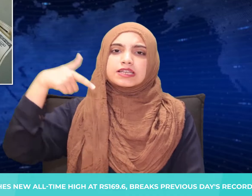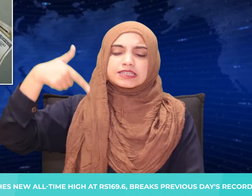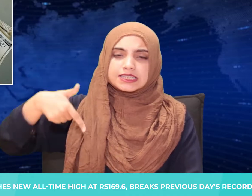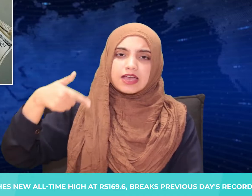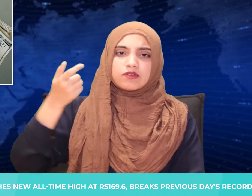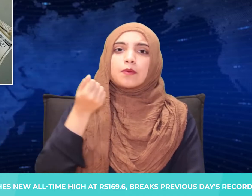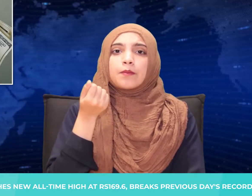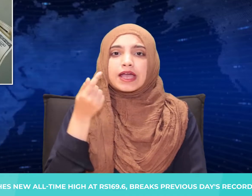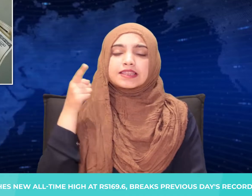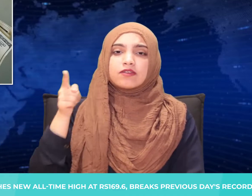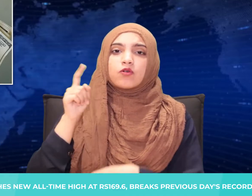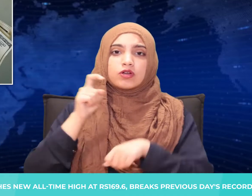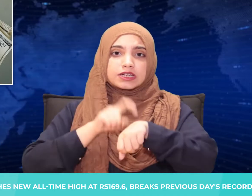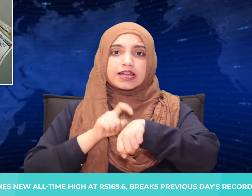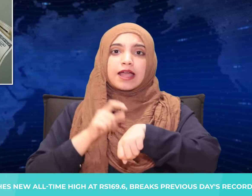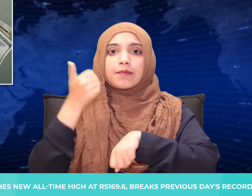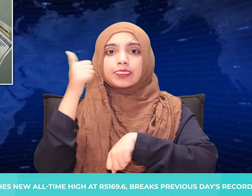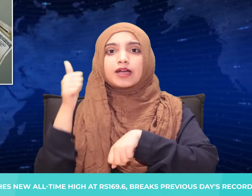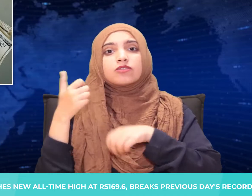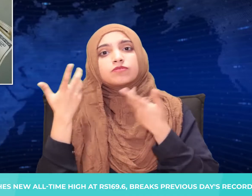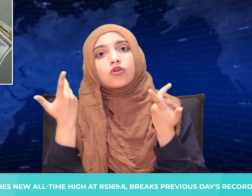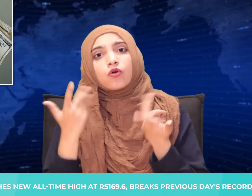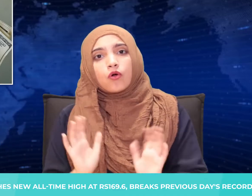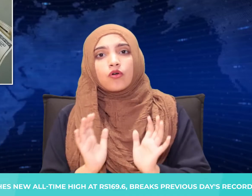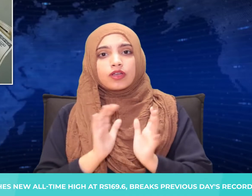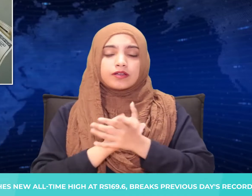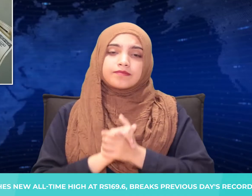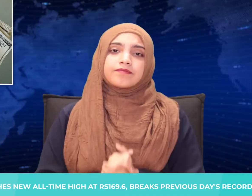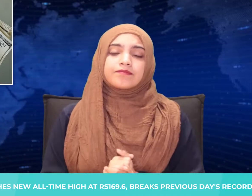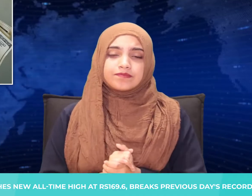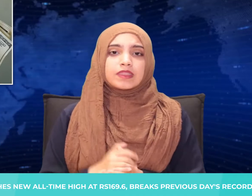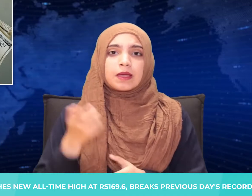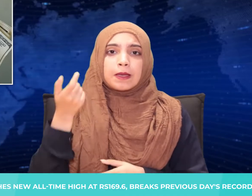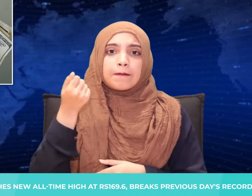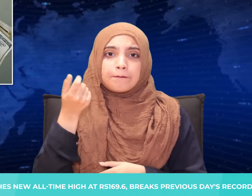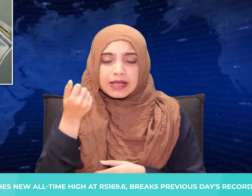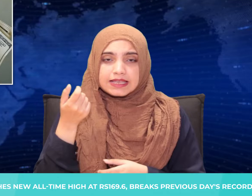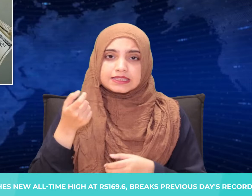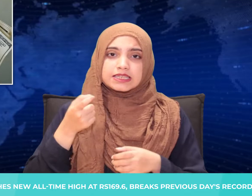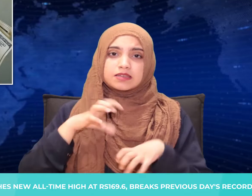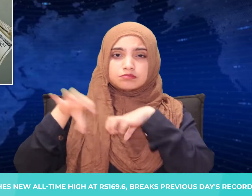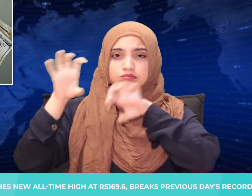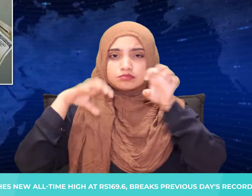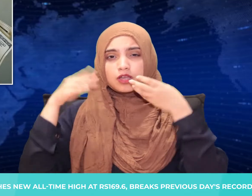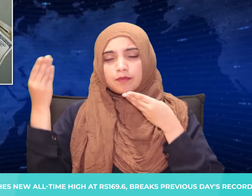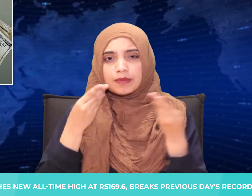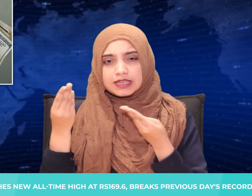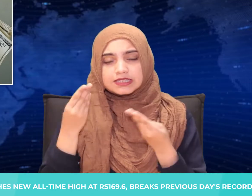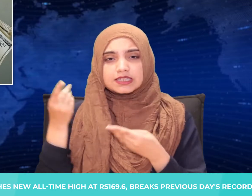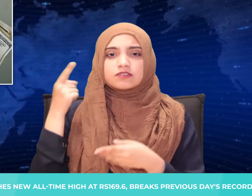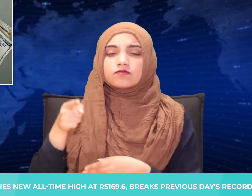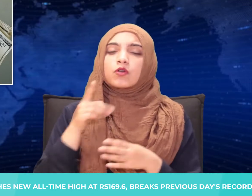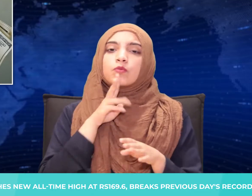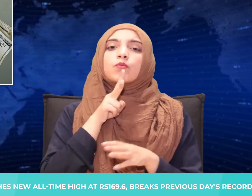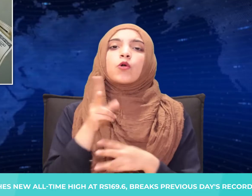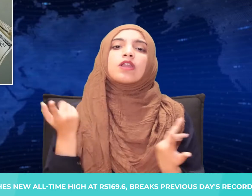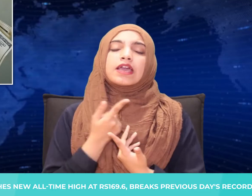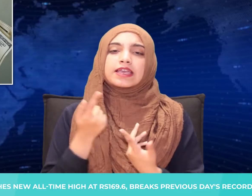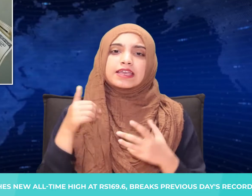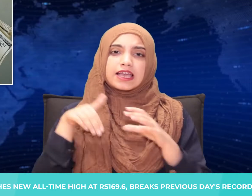10:54 am. According to currency traders, the open market witnessed a sharp jump in the dollar buying